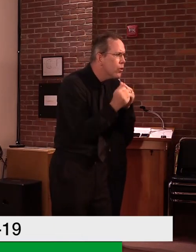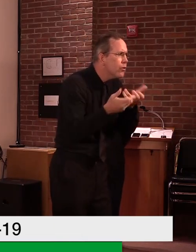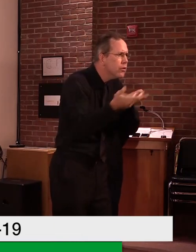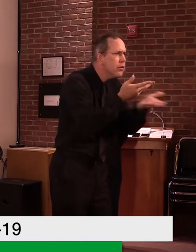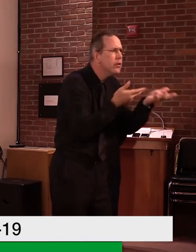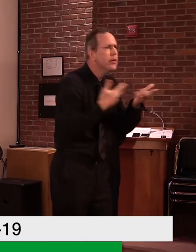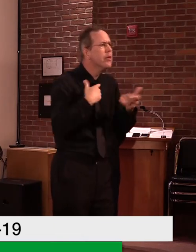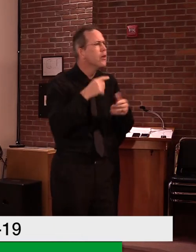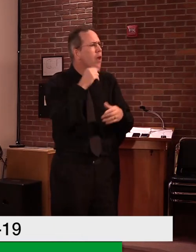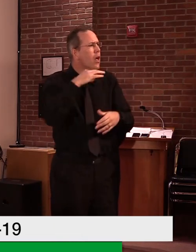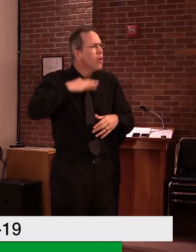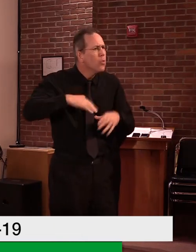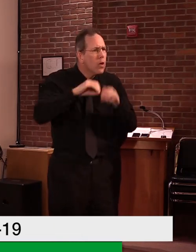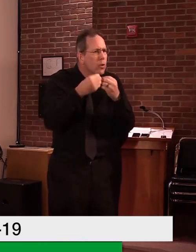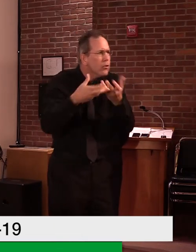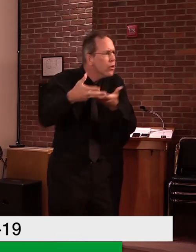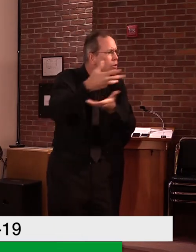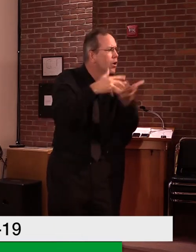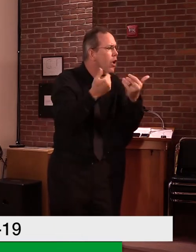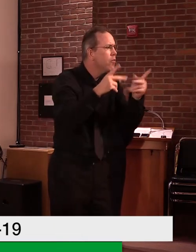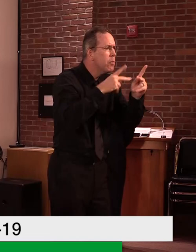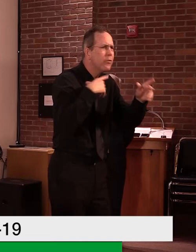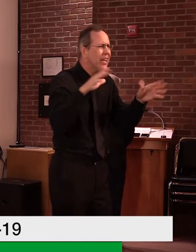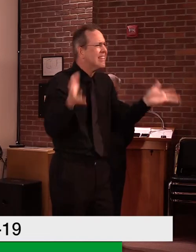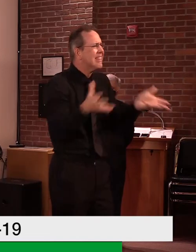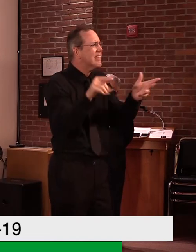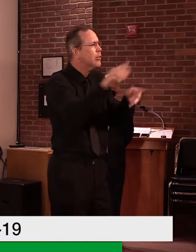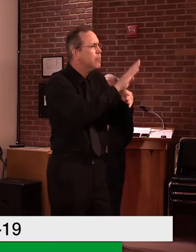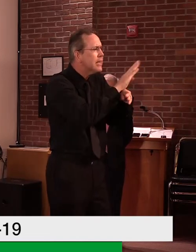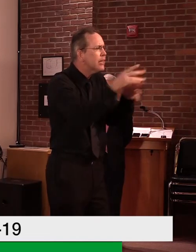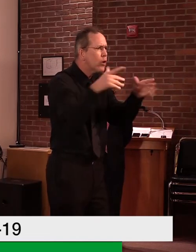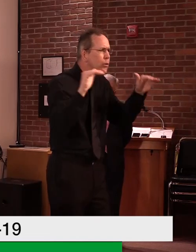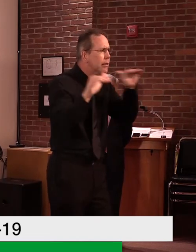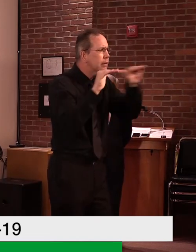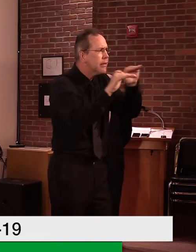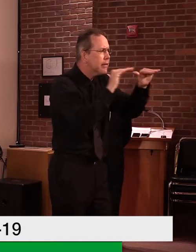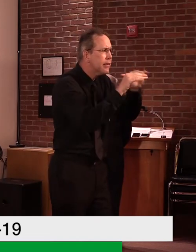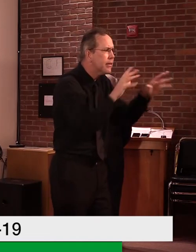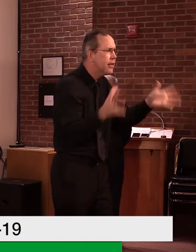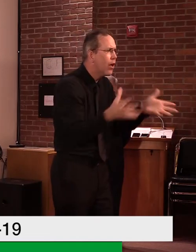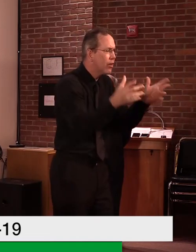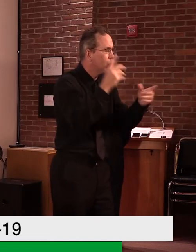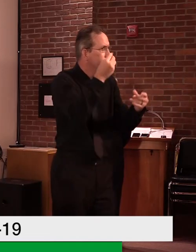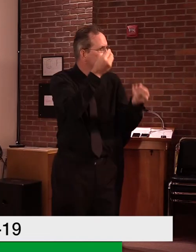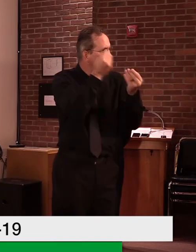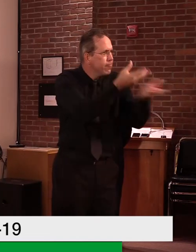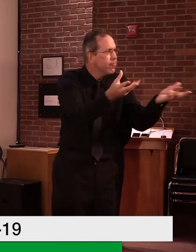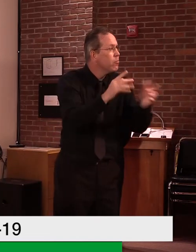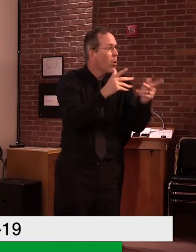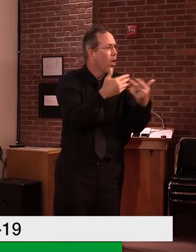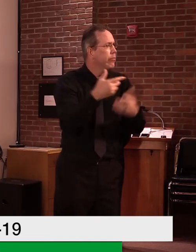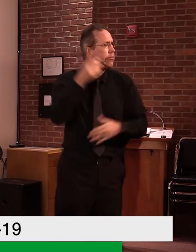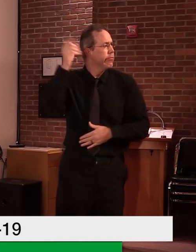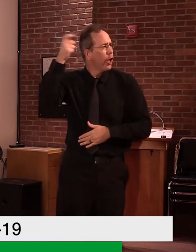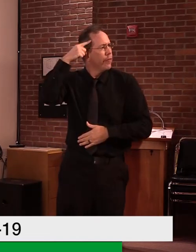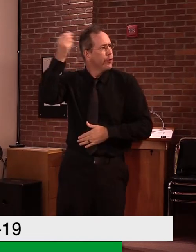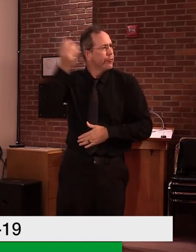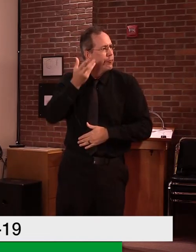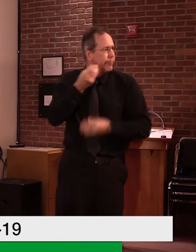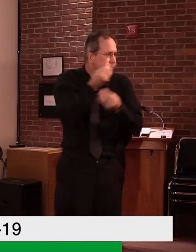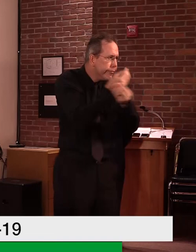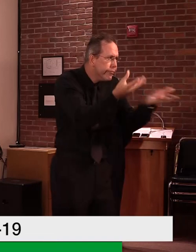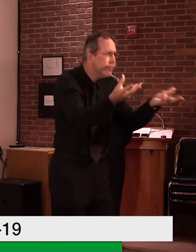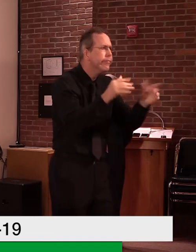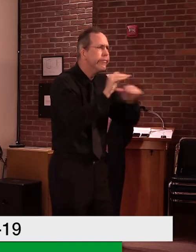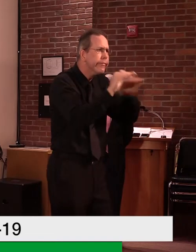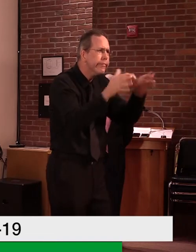or clients of this change. This may include, but is not limited to, posting signs that masks or cloth